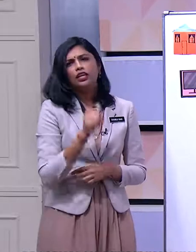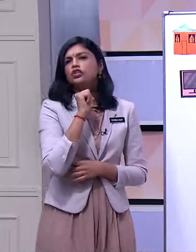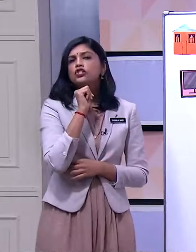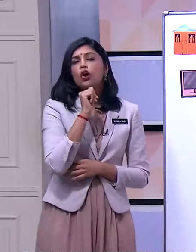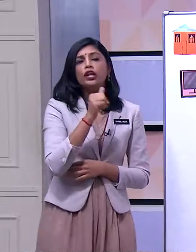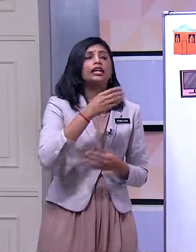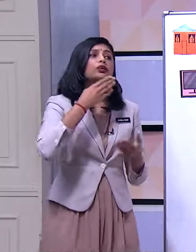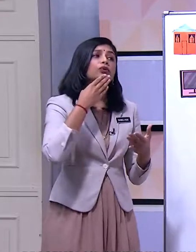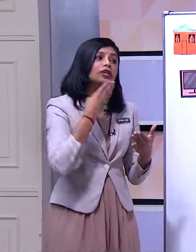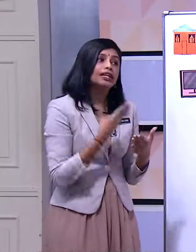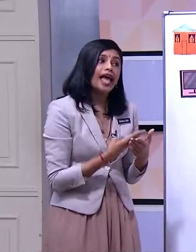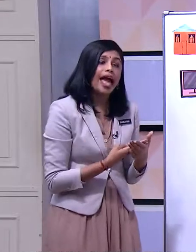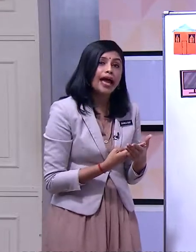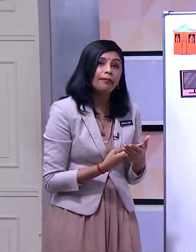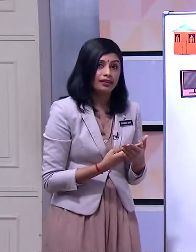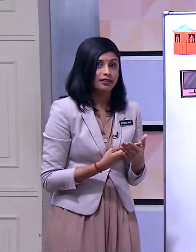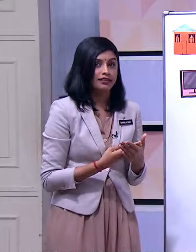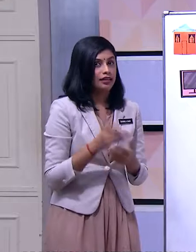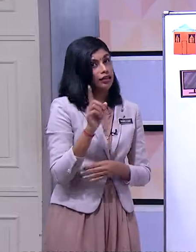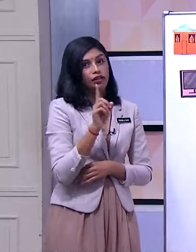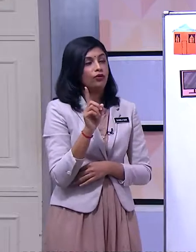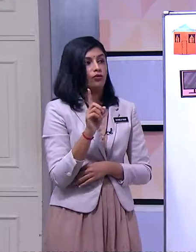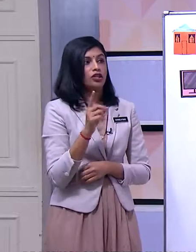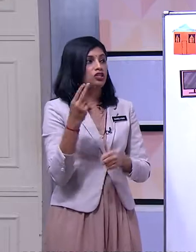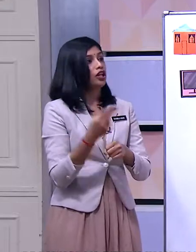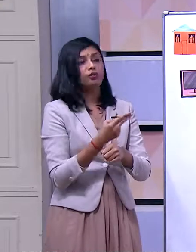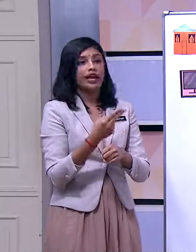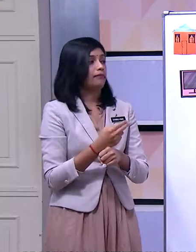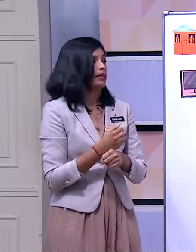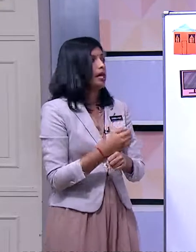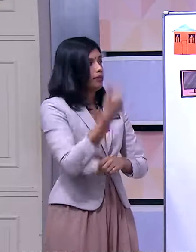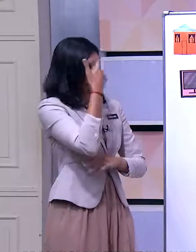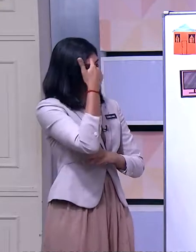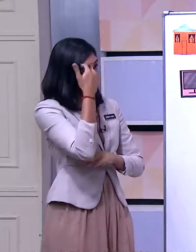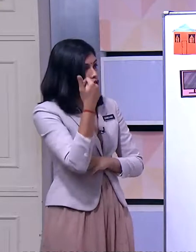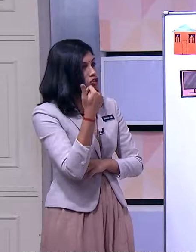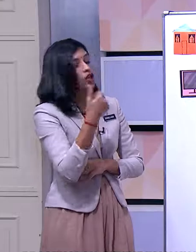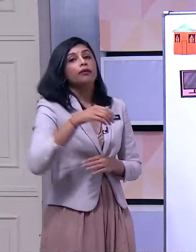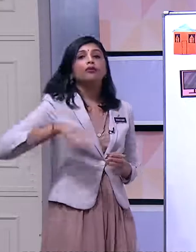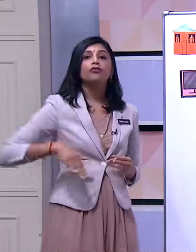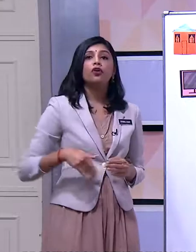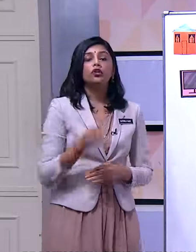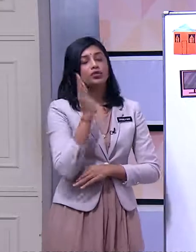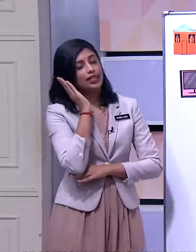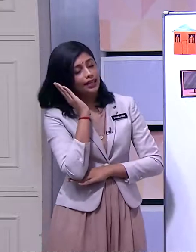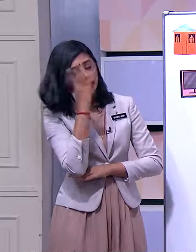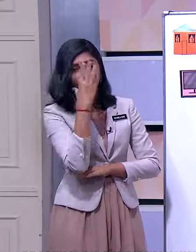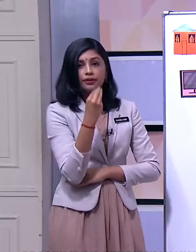is not a good habit. Mm-hmm. No, it's Why? Not a good habit. Why, because teacher? Before you sleep,